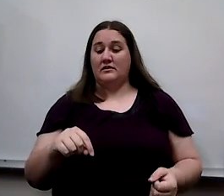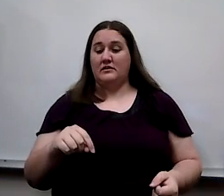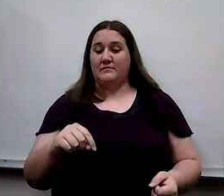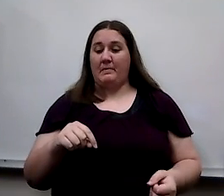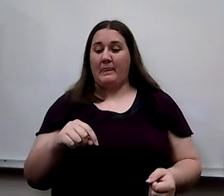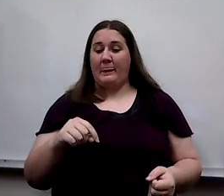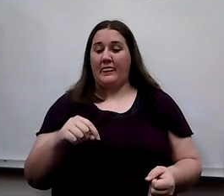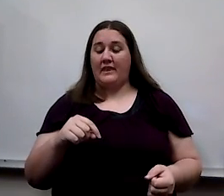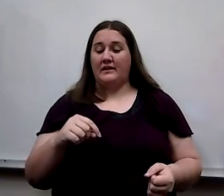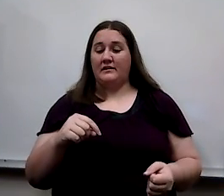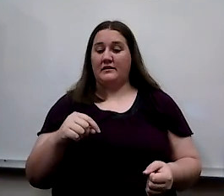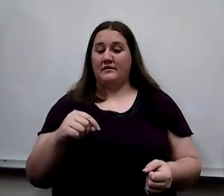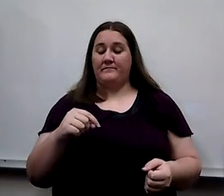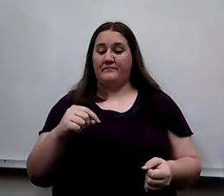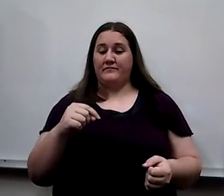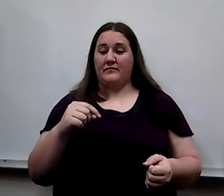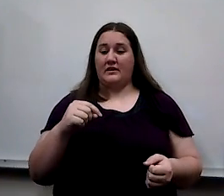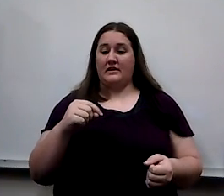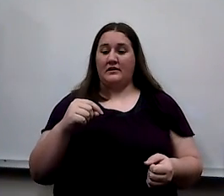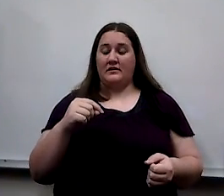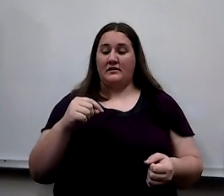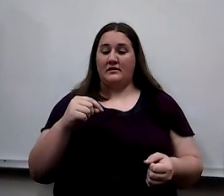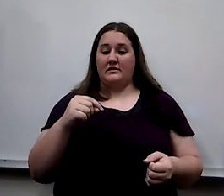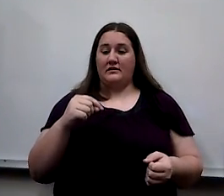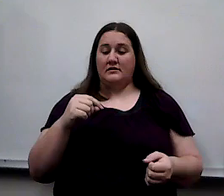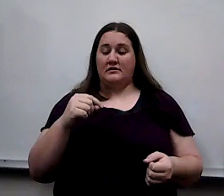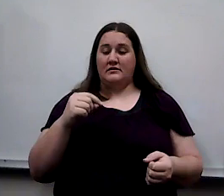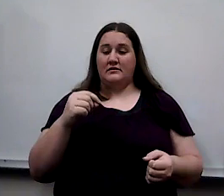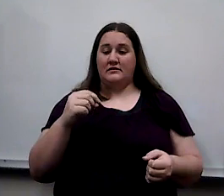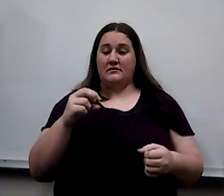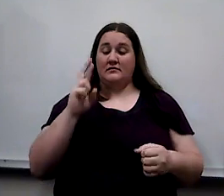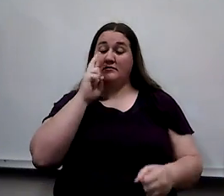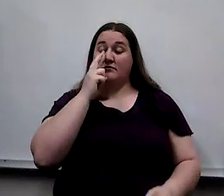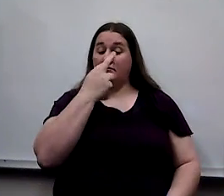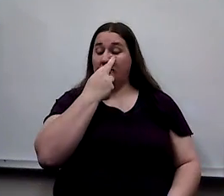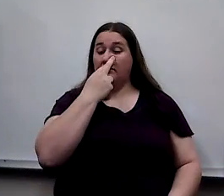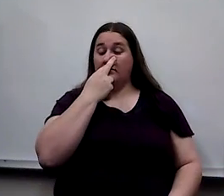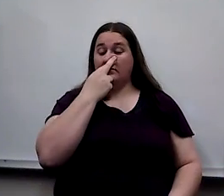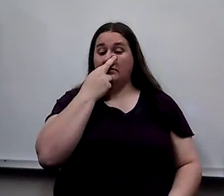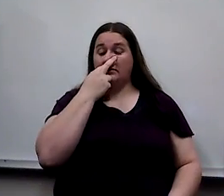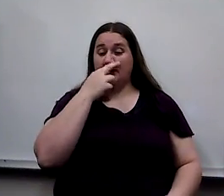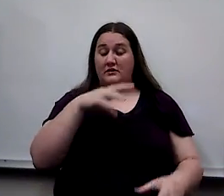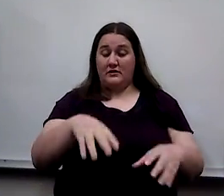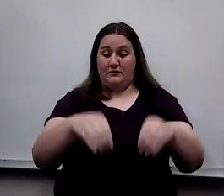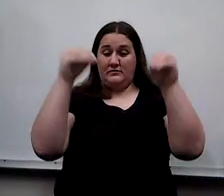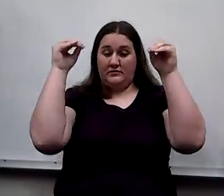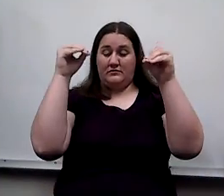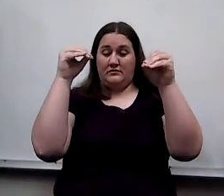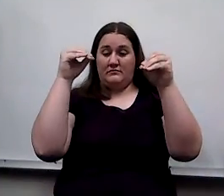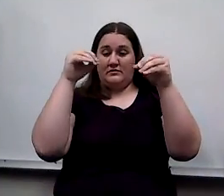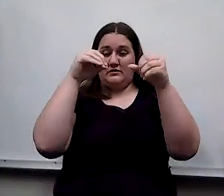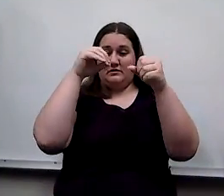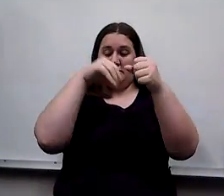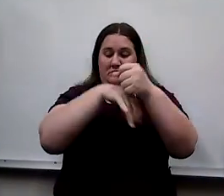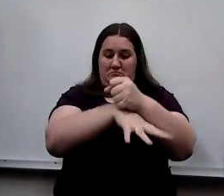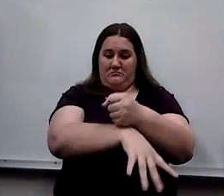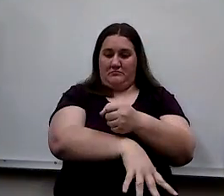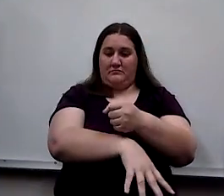nutrients and insect repellent is absorbed by the plant through the roots. Number 5, when rose